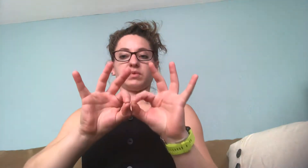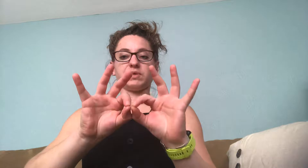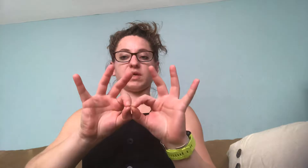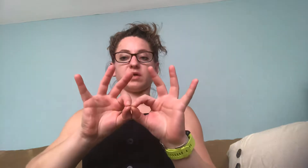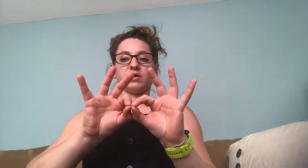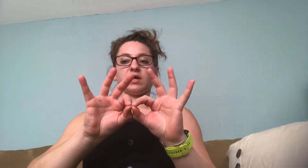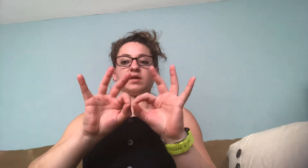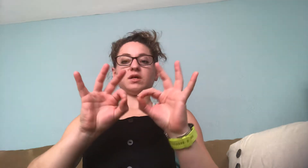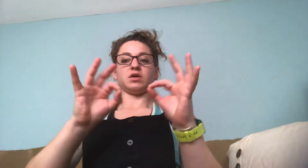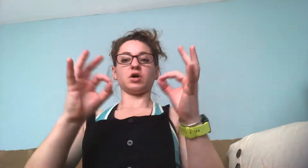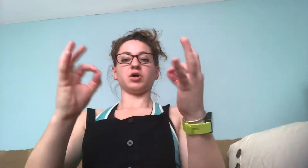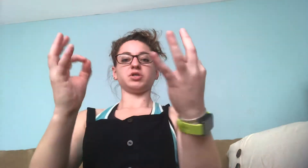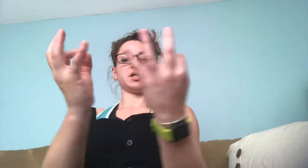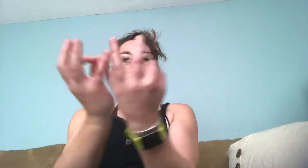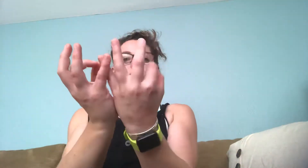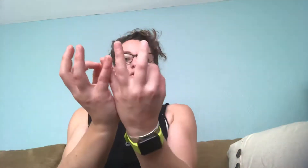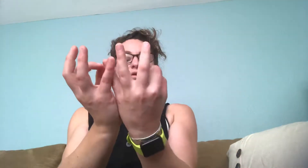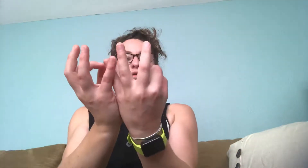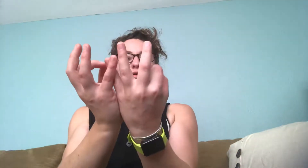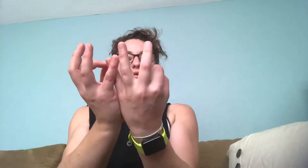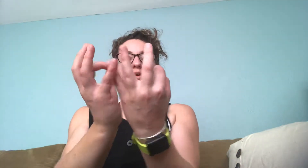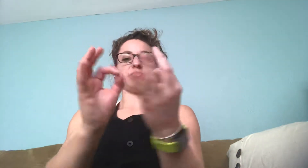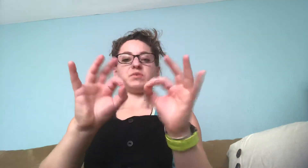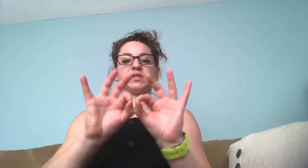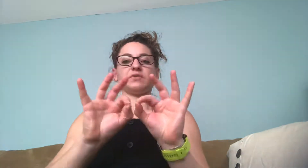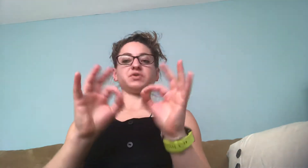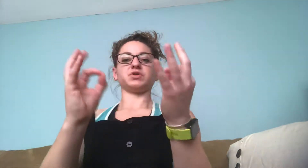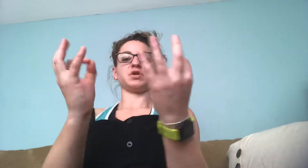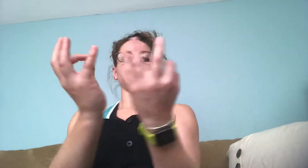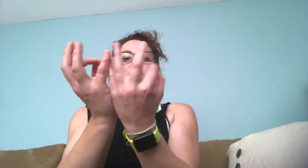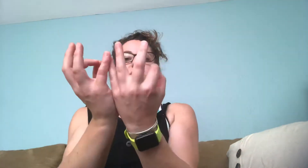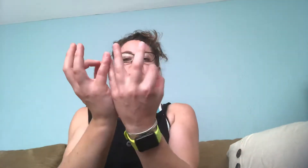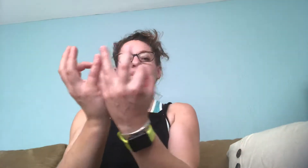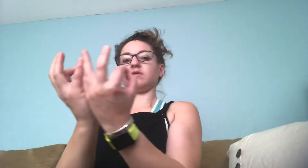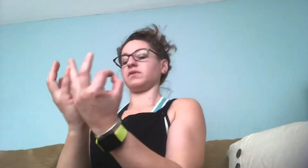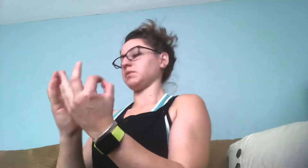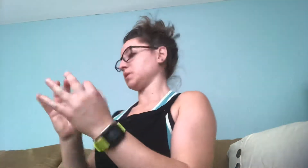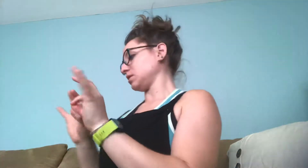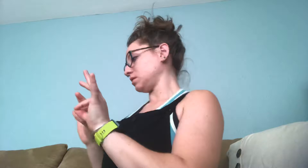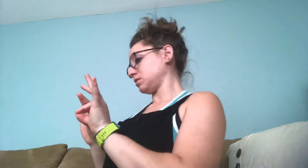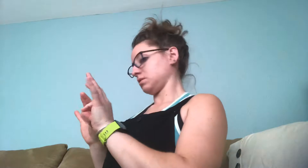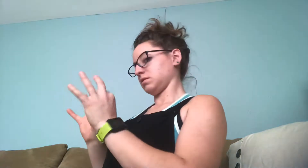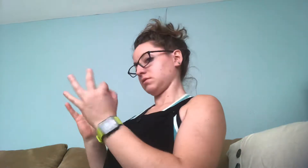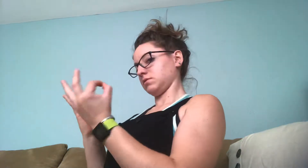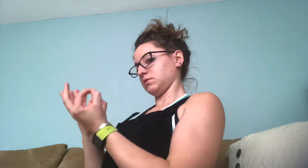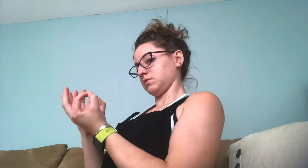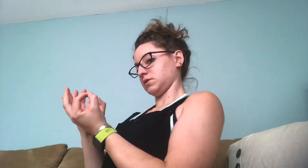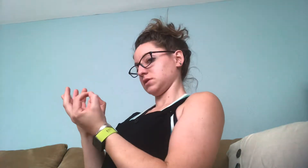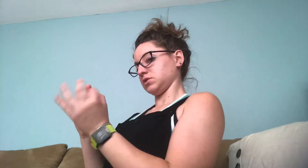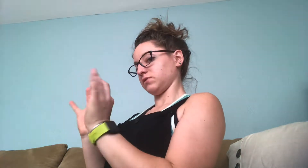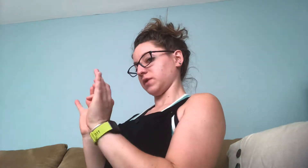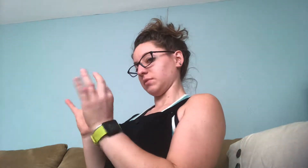Put them together, and then arch out. Away from yourself, or circle out, I should say. Family. So it's your